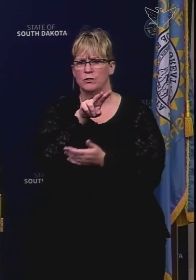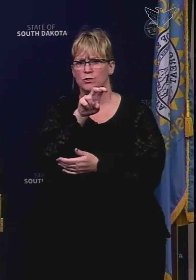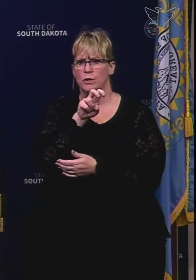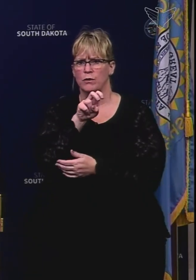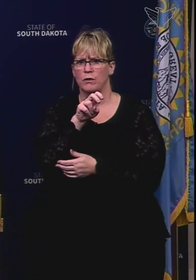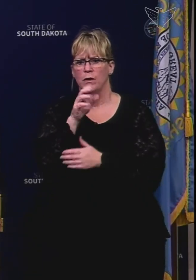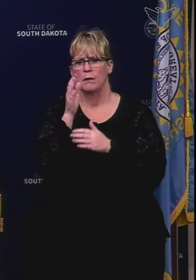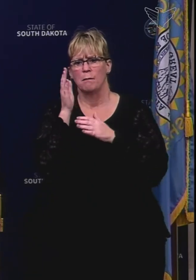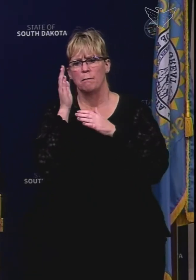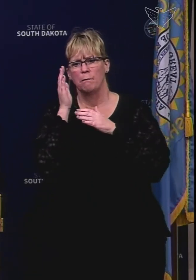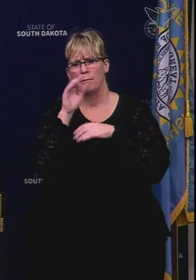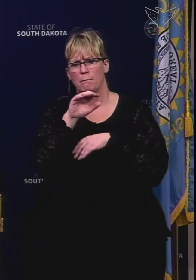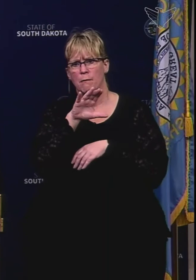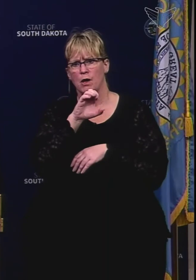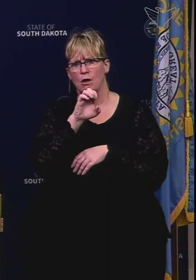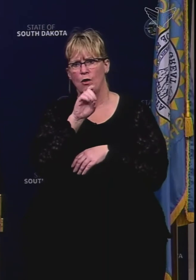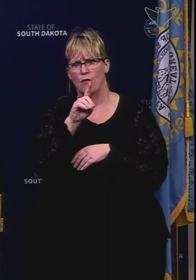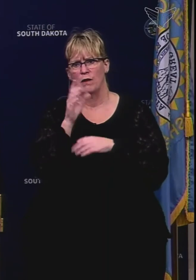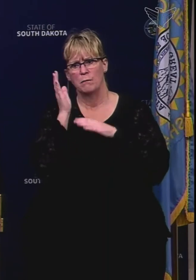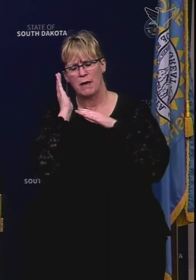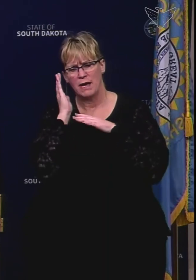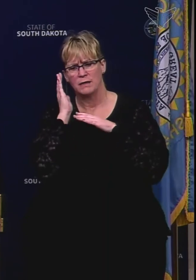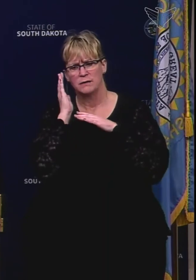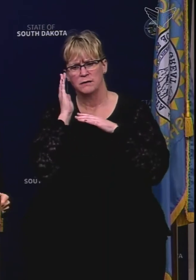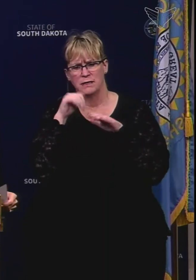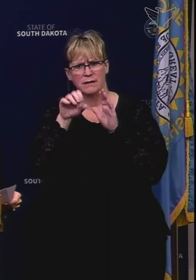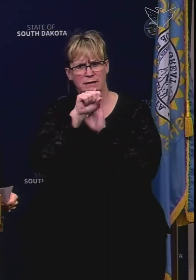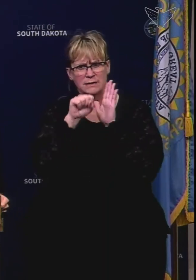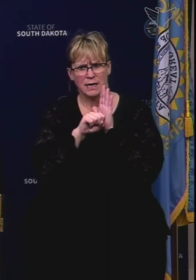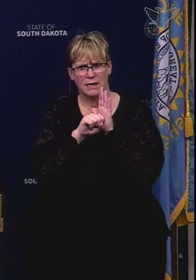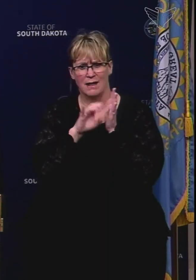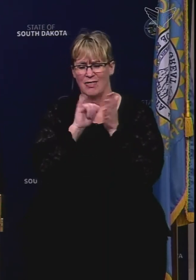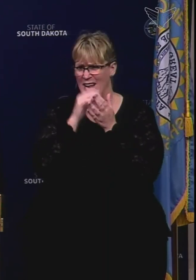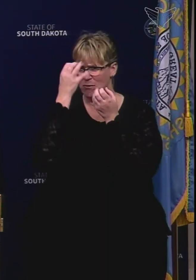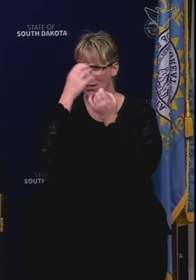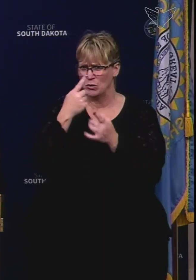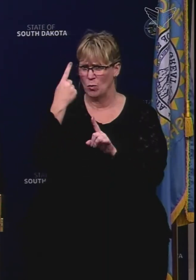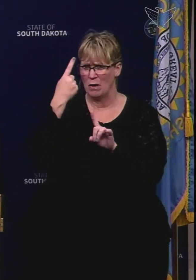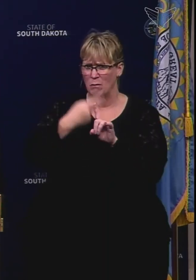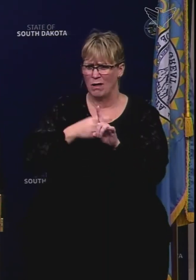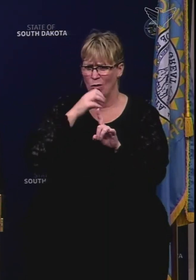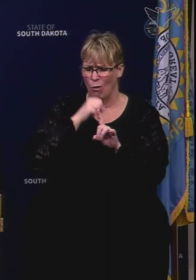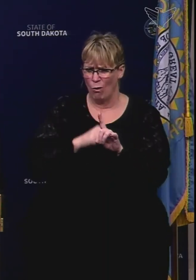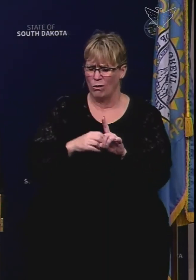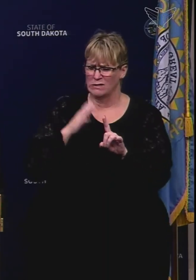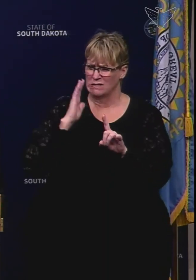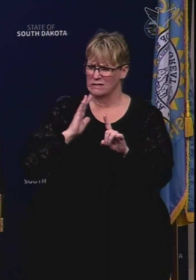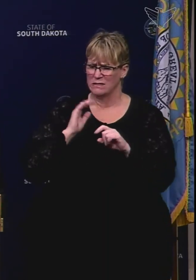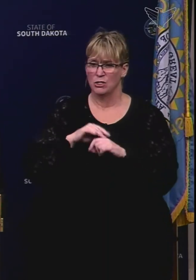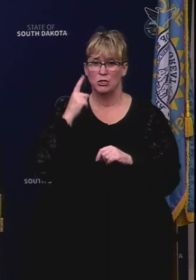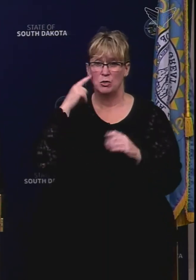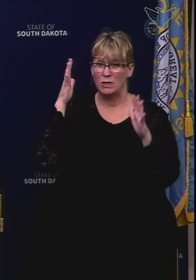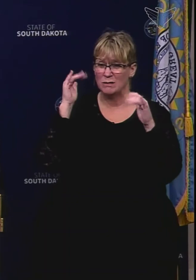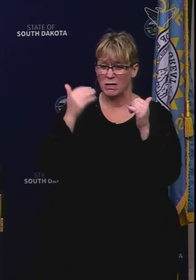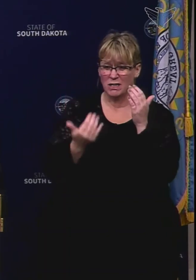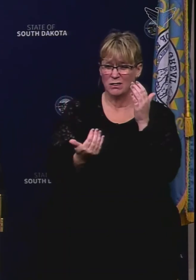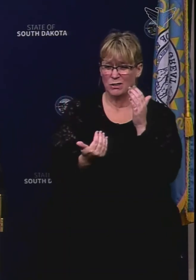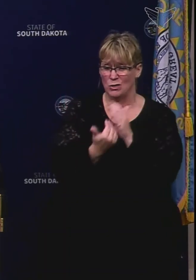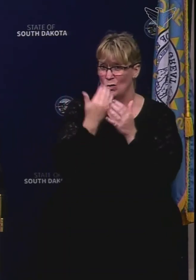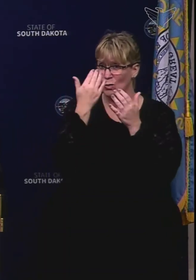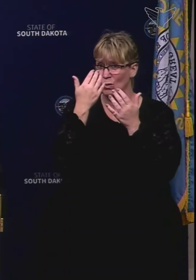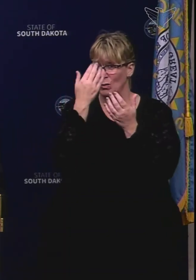beds needed in the state. That information is almost a month old now. I'm wondering if you expect any new